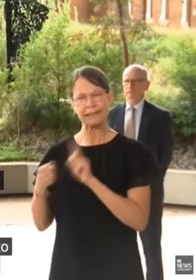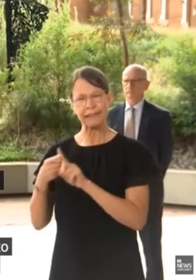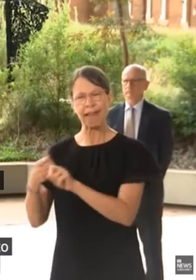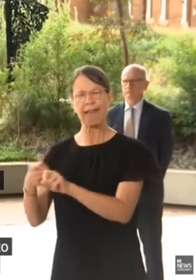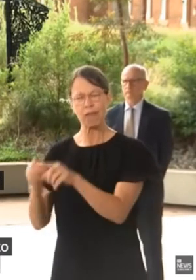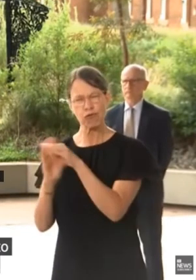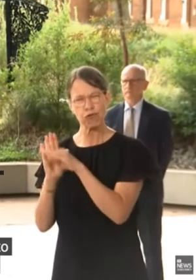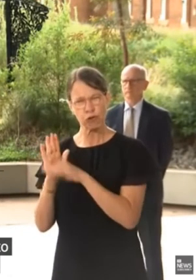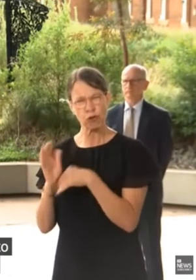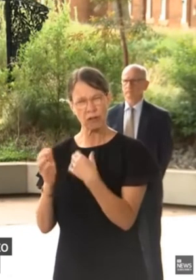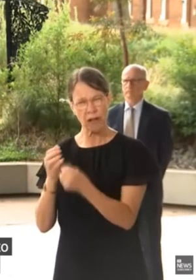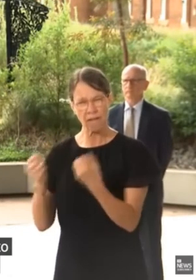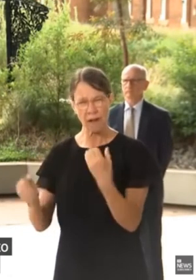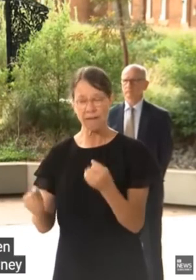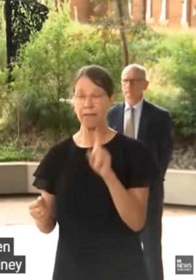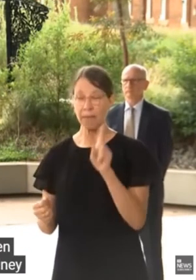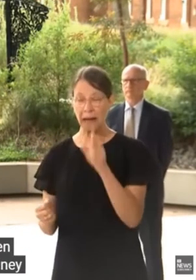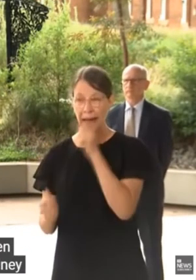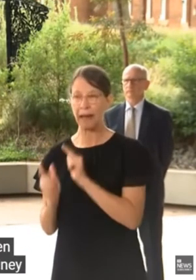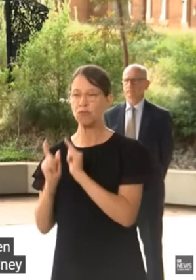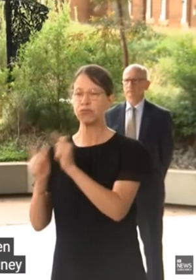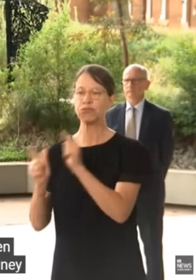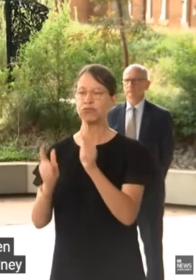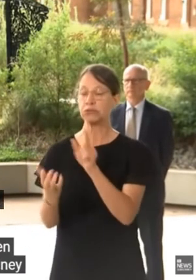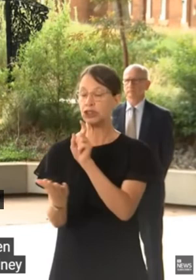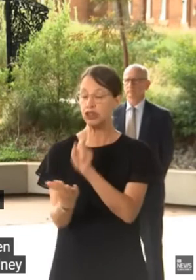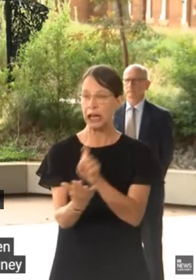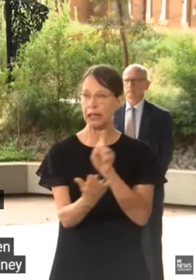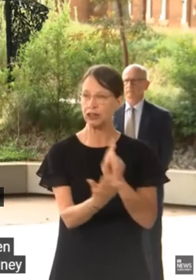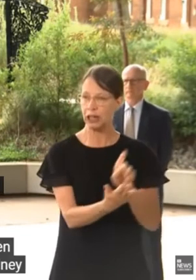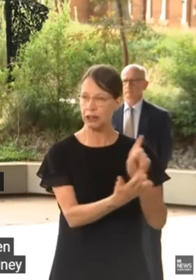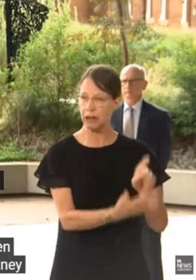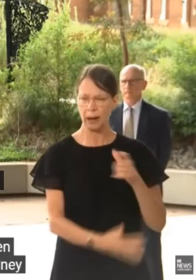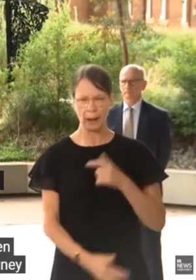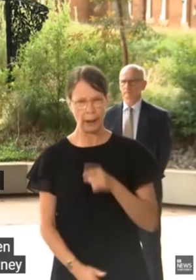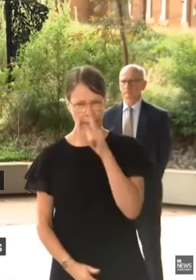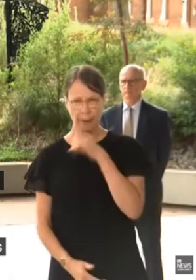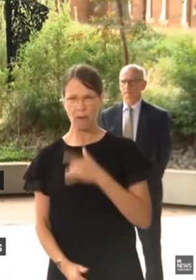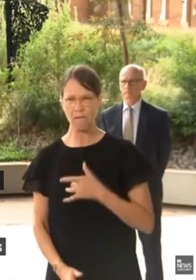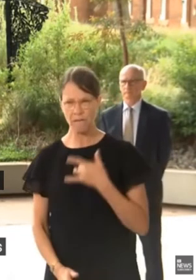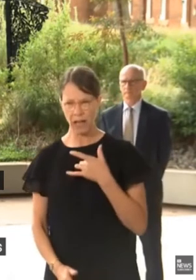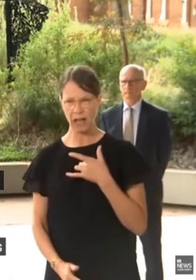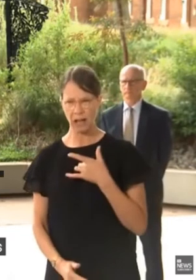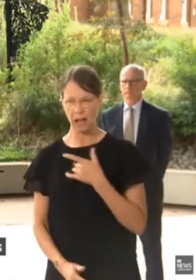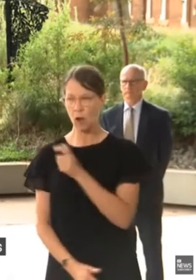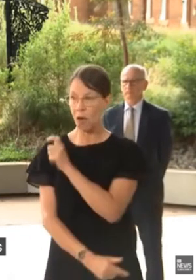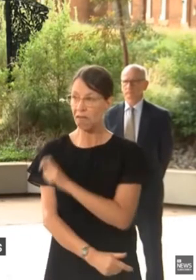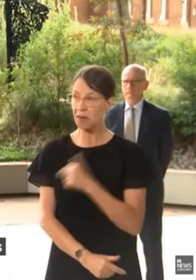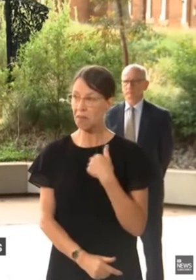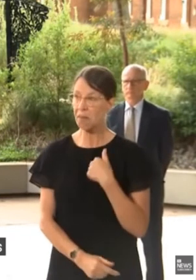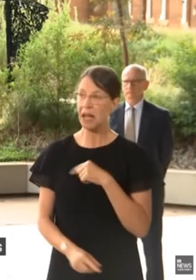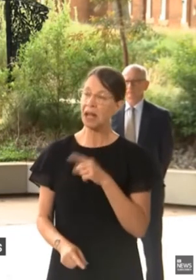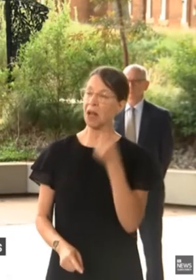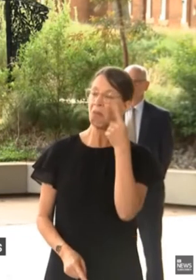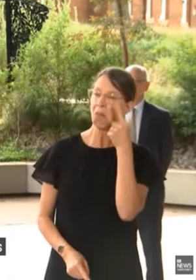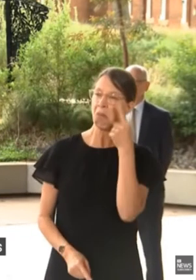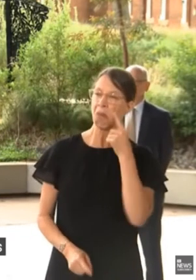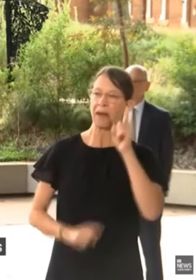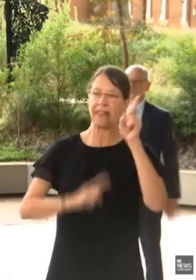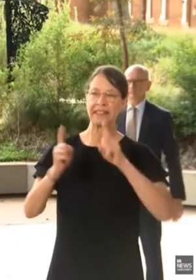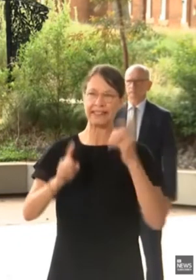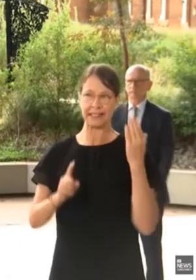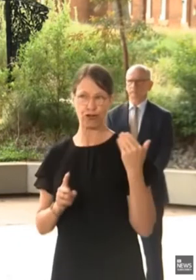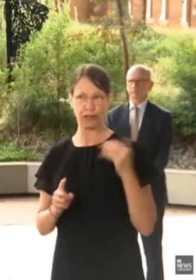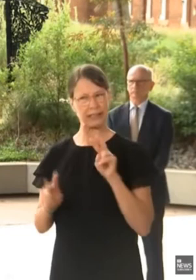now, just in the Sydney CBD, over the last few days, confidence is returning, and that's incredibly positive as we move